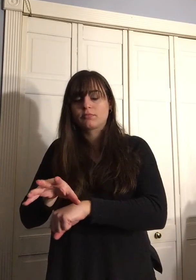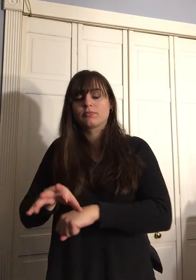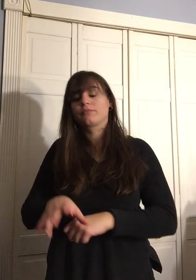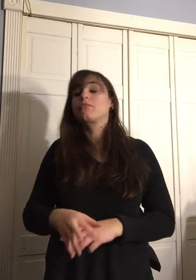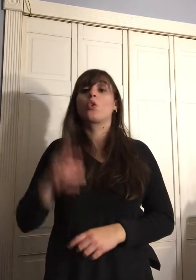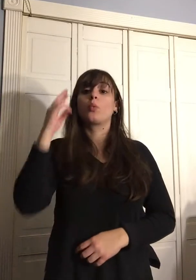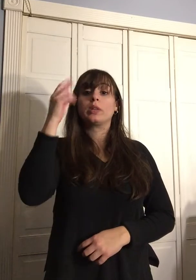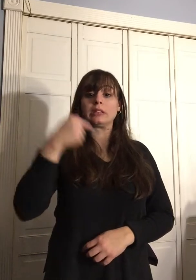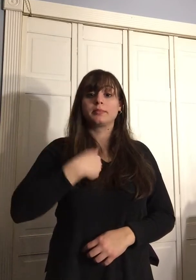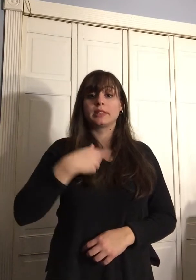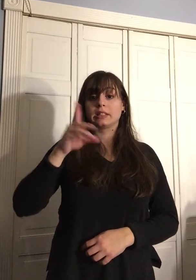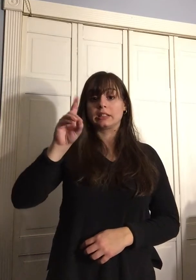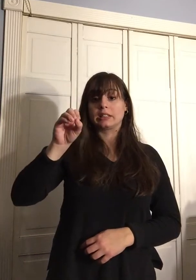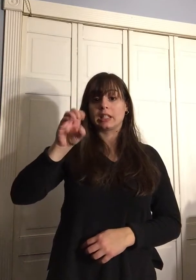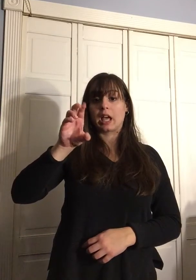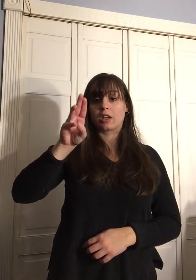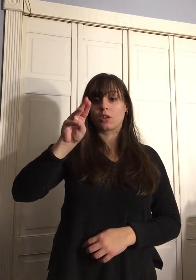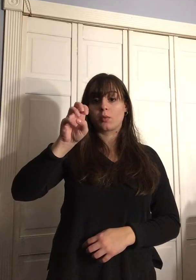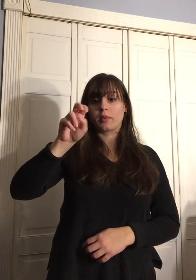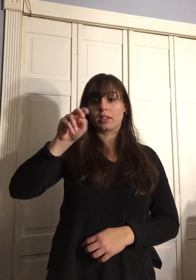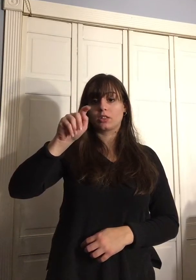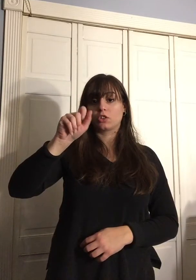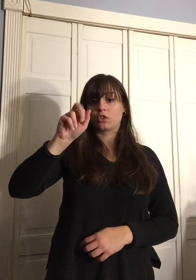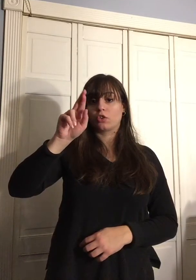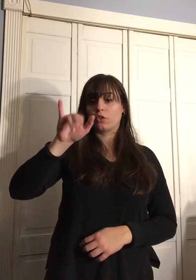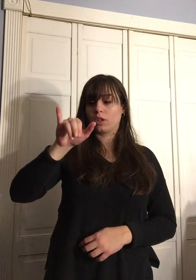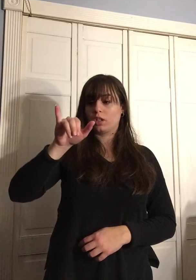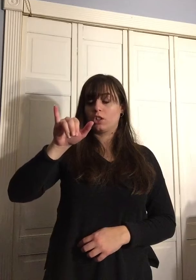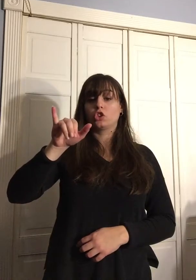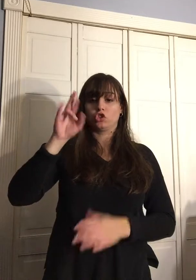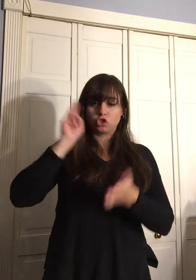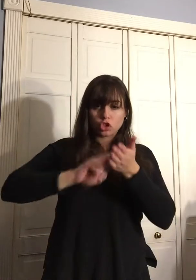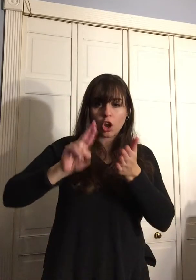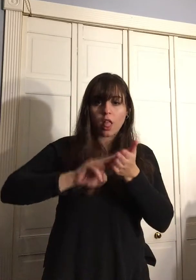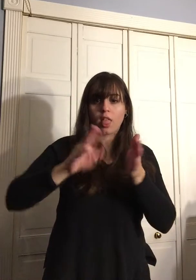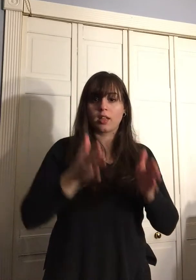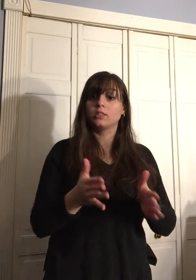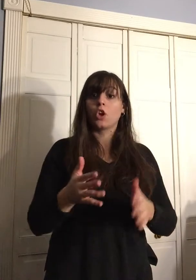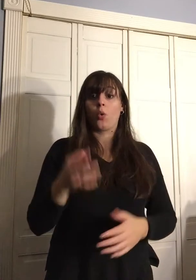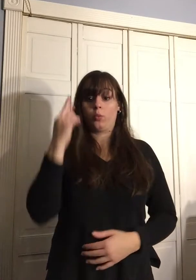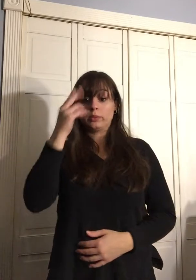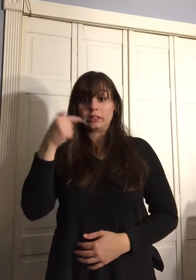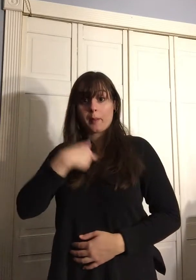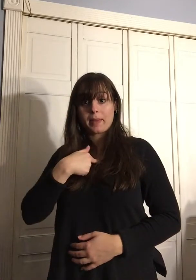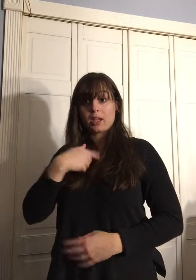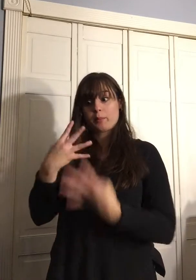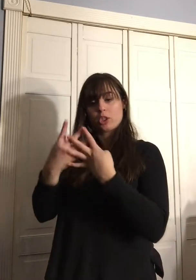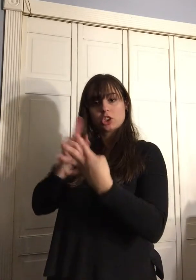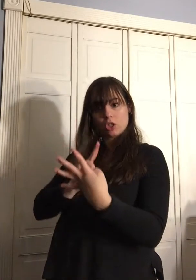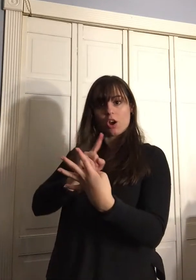I wanted to make my own impact for those who live under injustice. The reason that I became a documentary